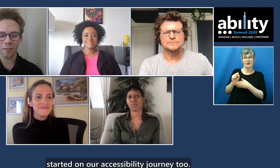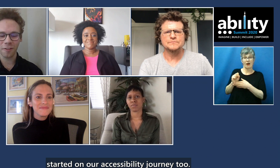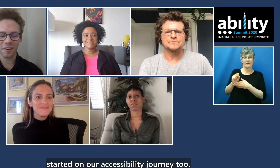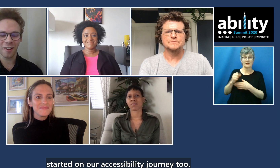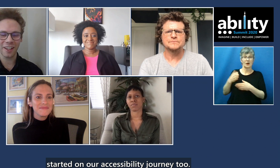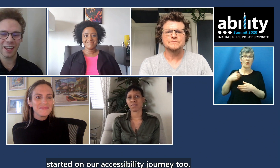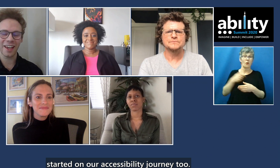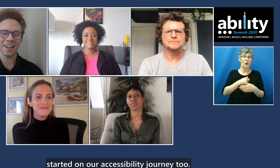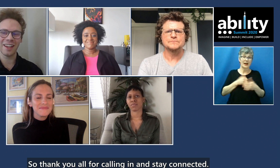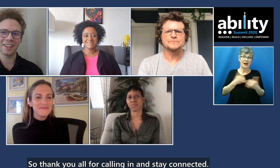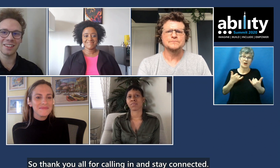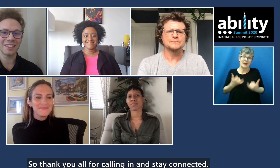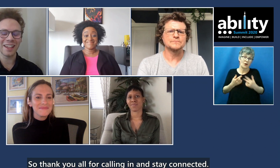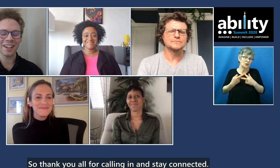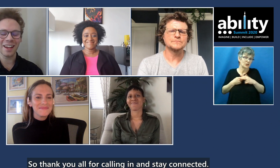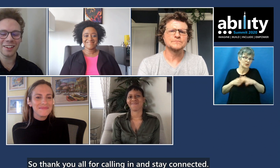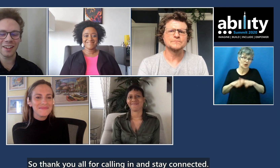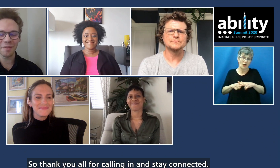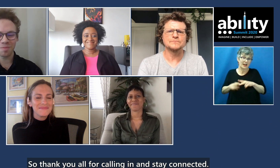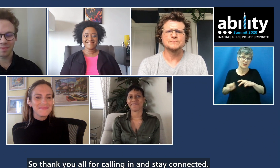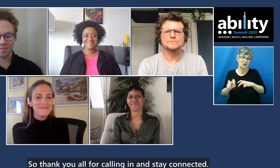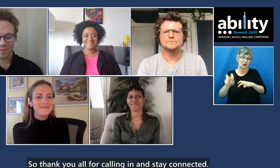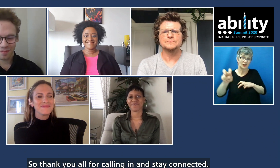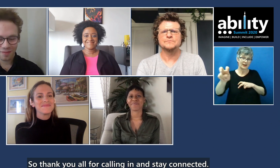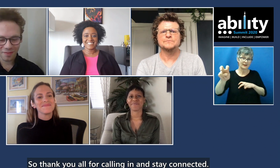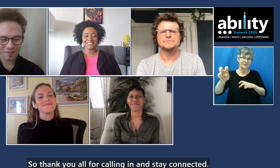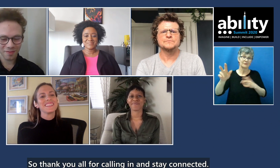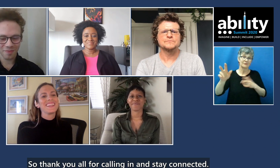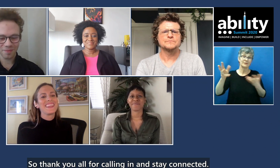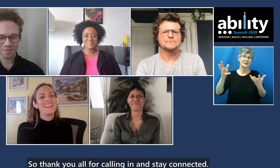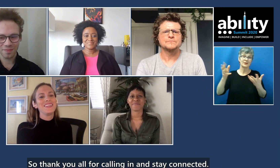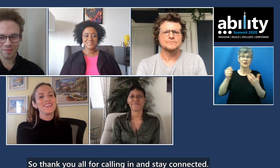you all for calling in, and stay connected.